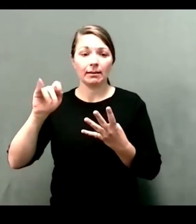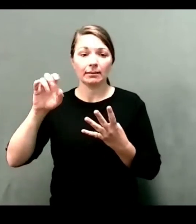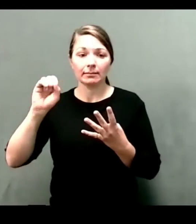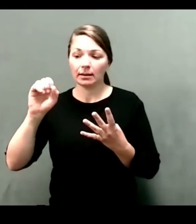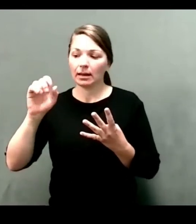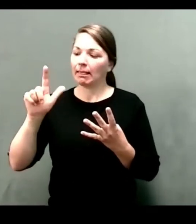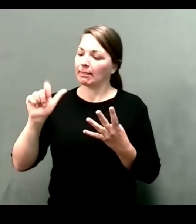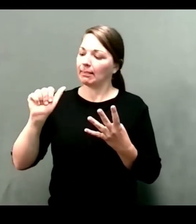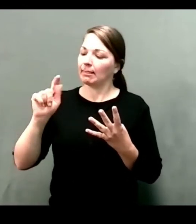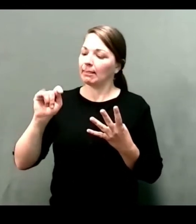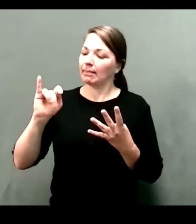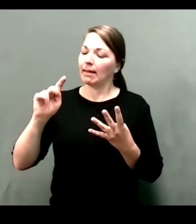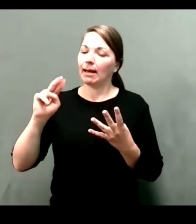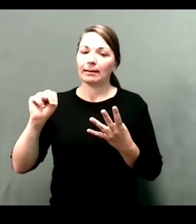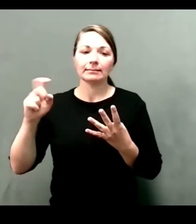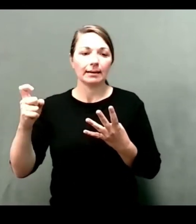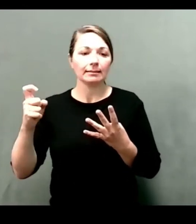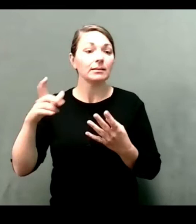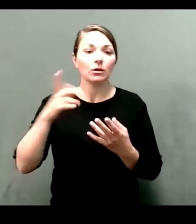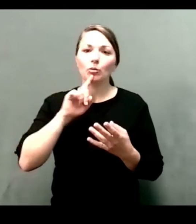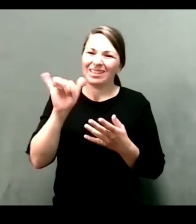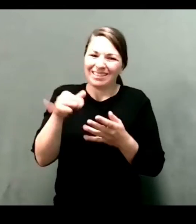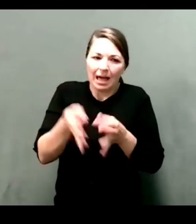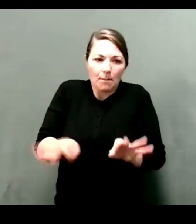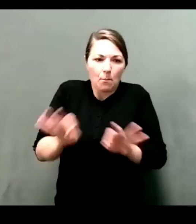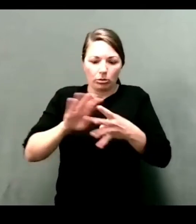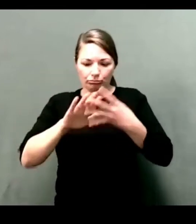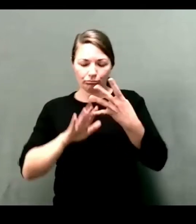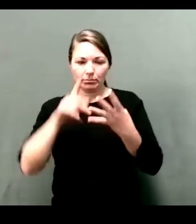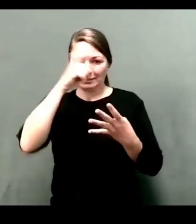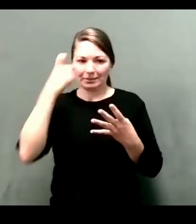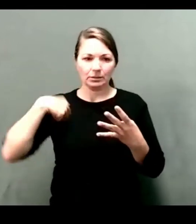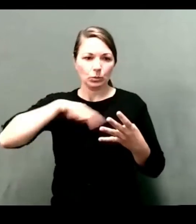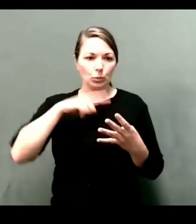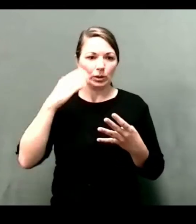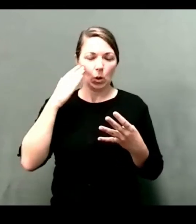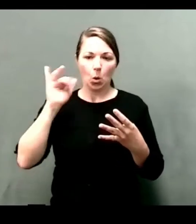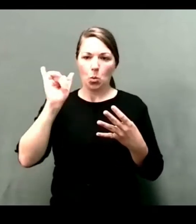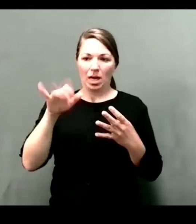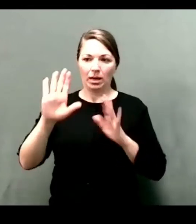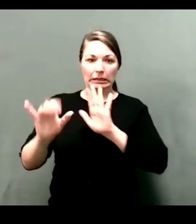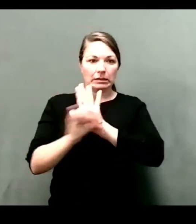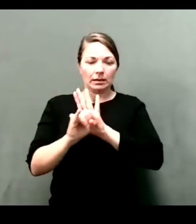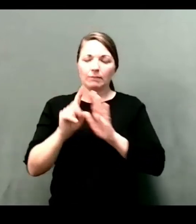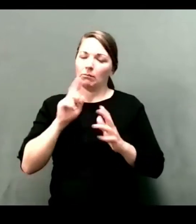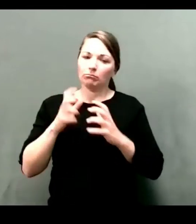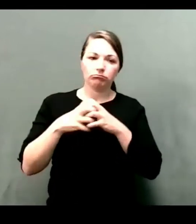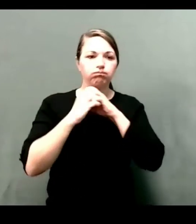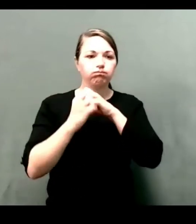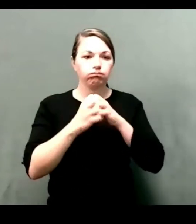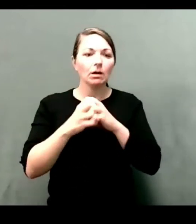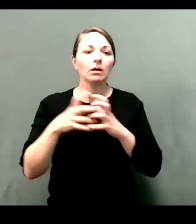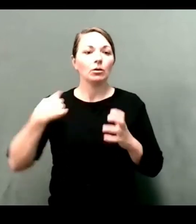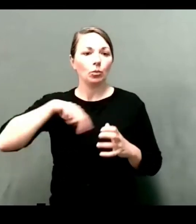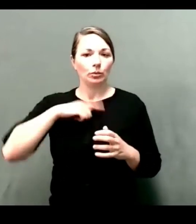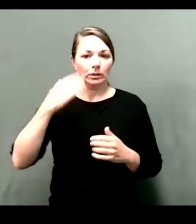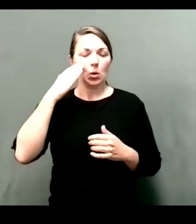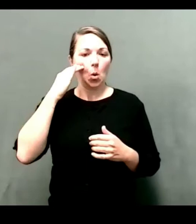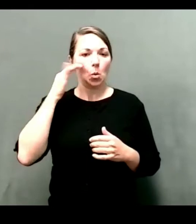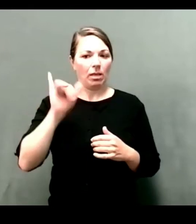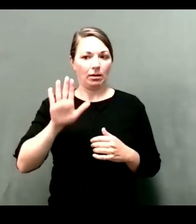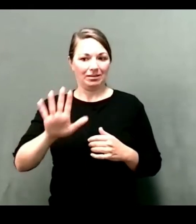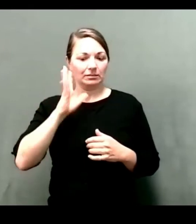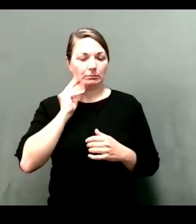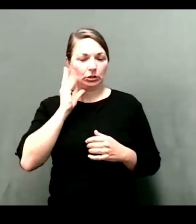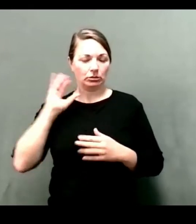because we know that there's a lot of nuance that comes with those intersectional identities that folks have and that they carry with them into their experiences.